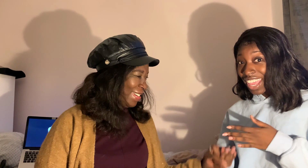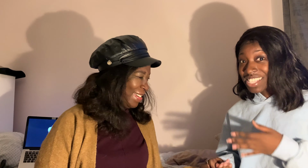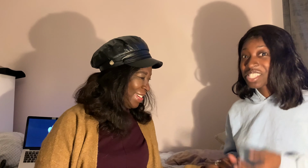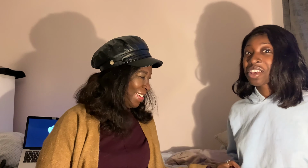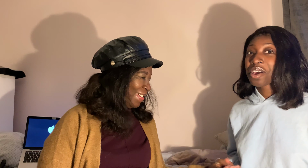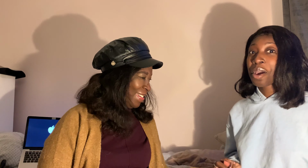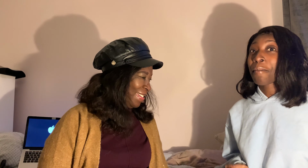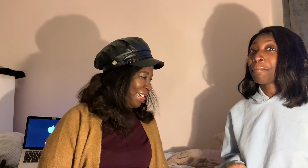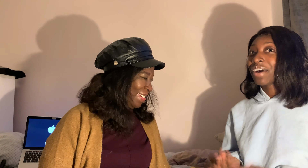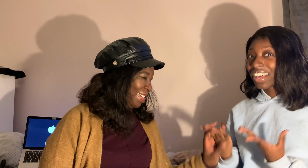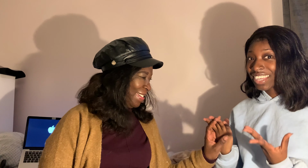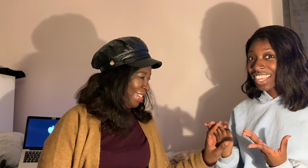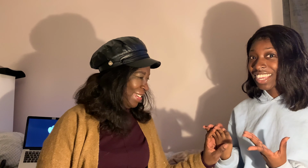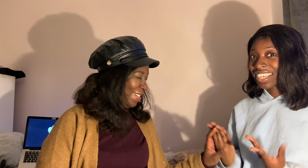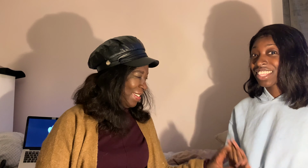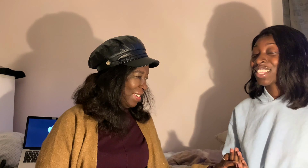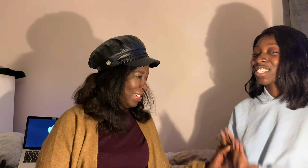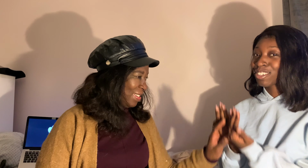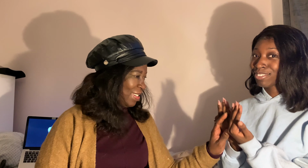always burning the toast.